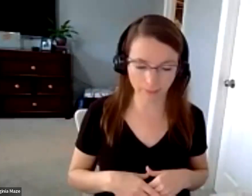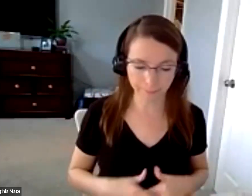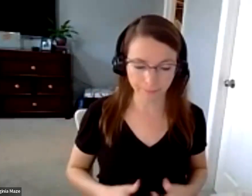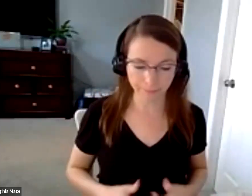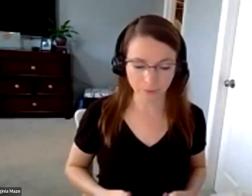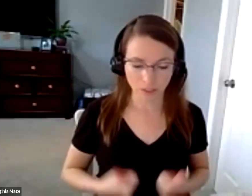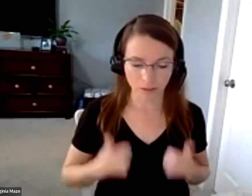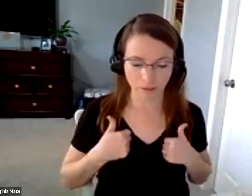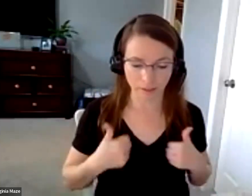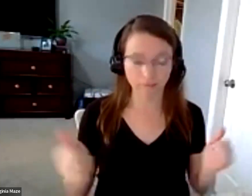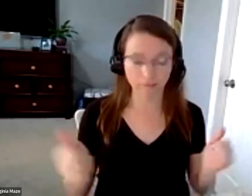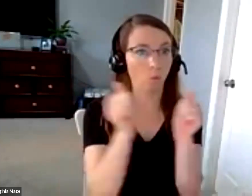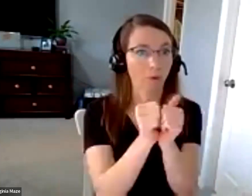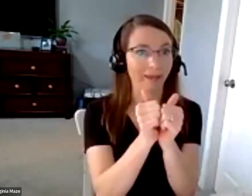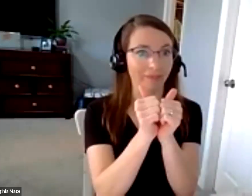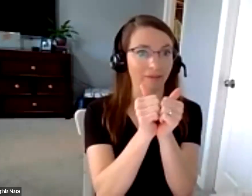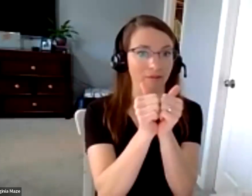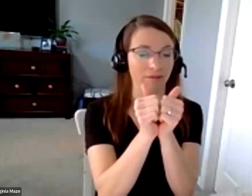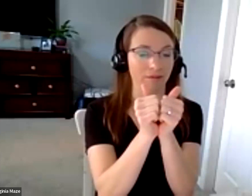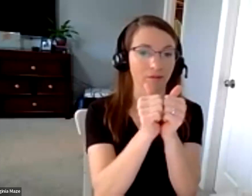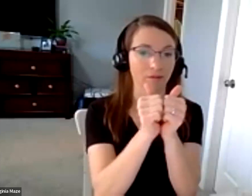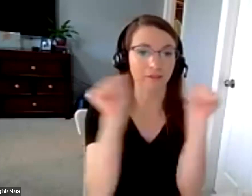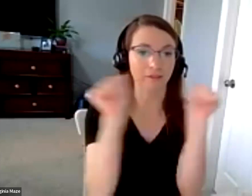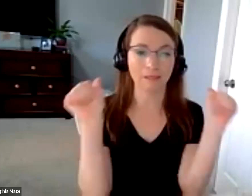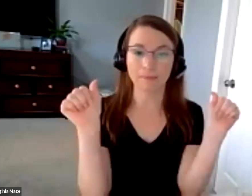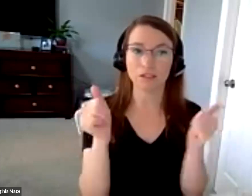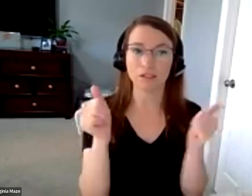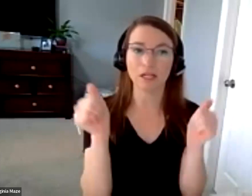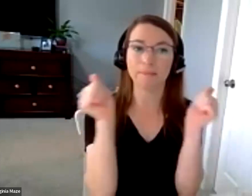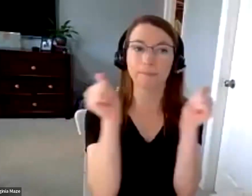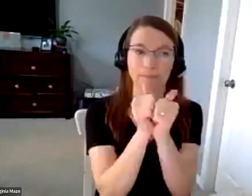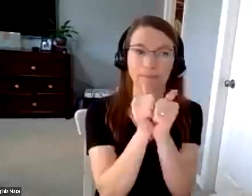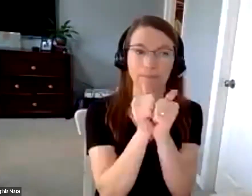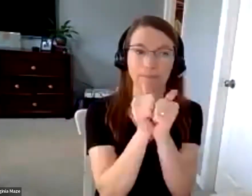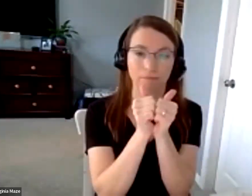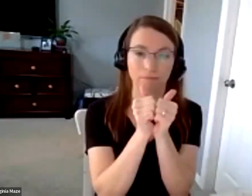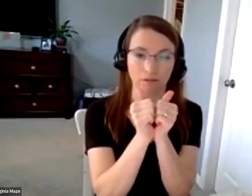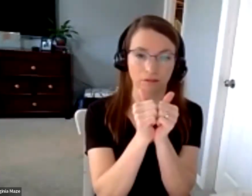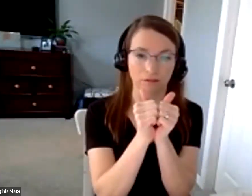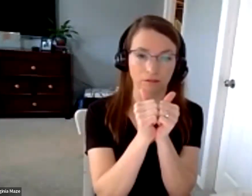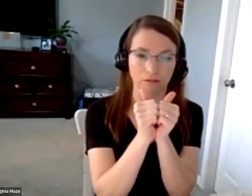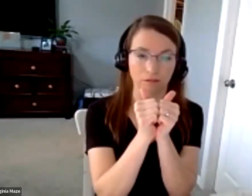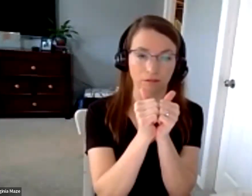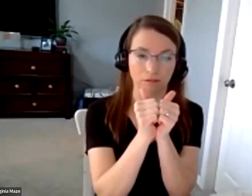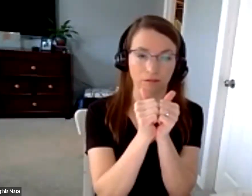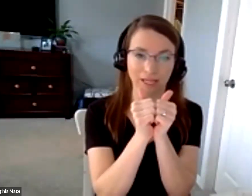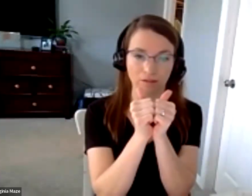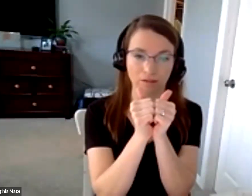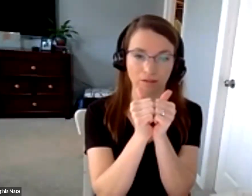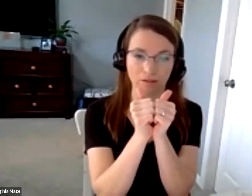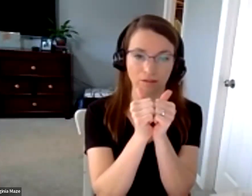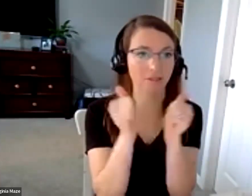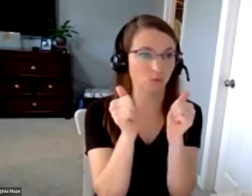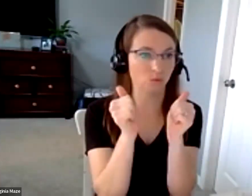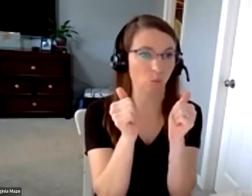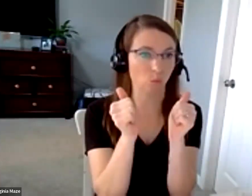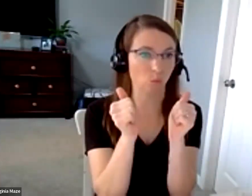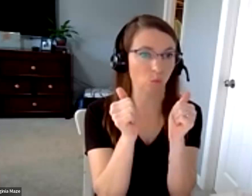all of those. Okay, live with. So same hand shape, but they're together. Okay, so this